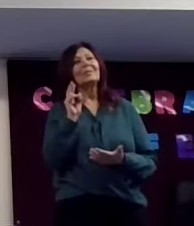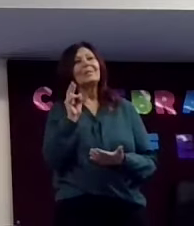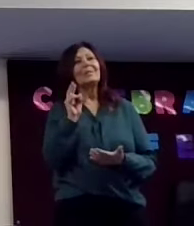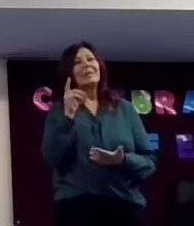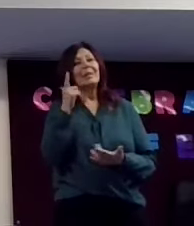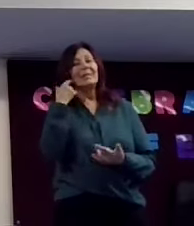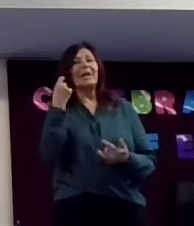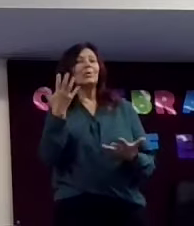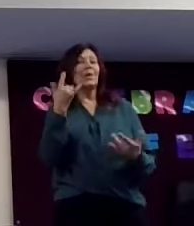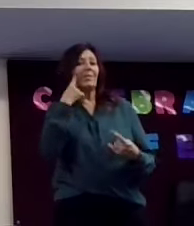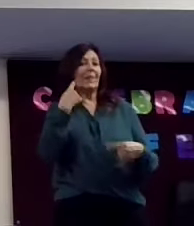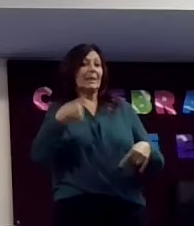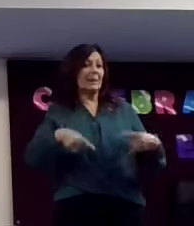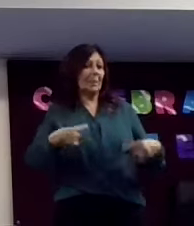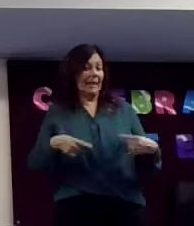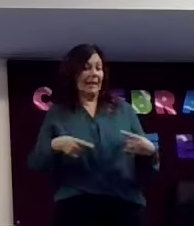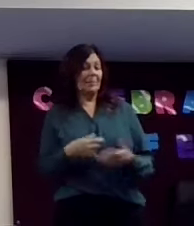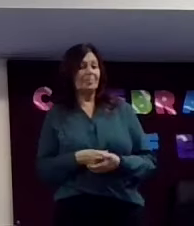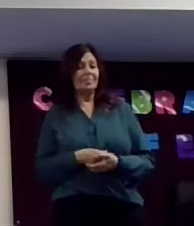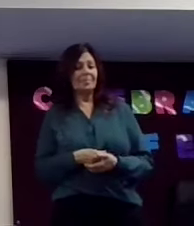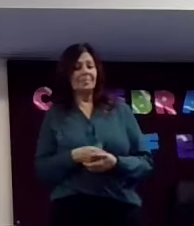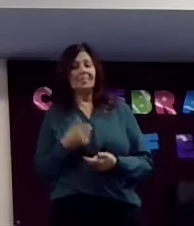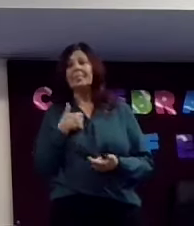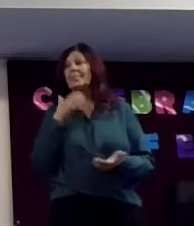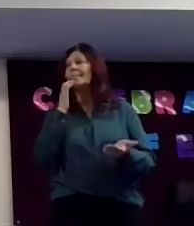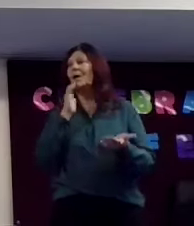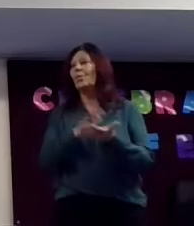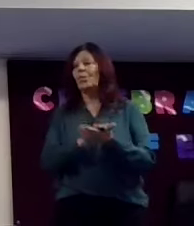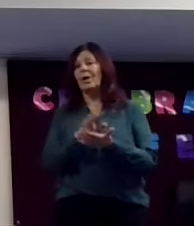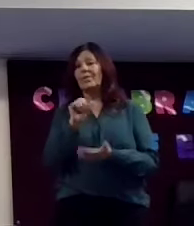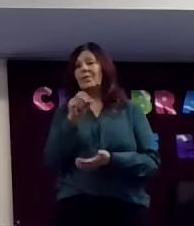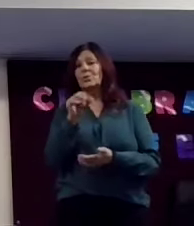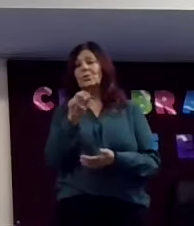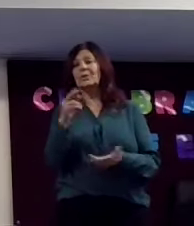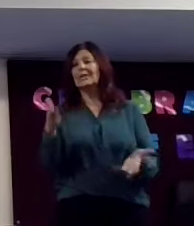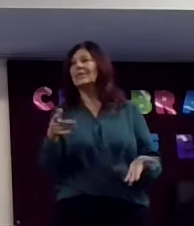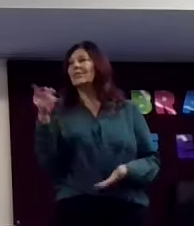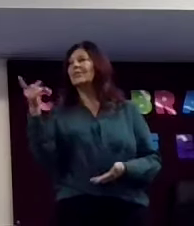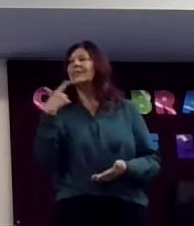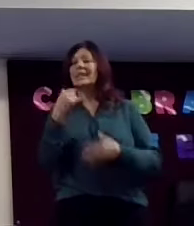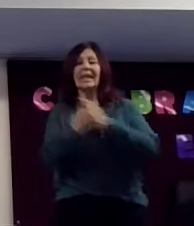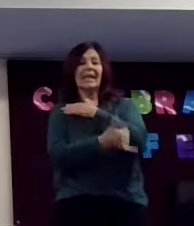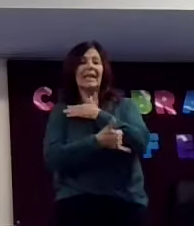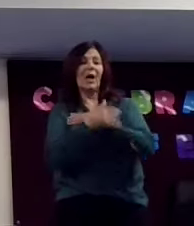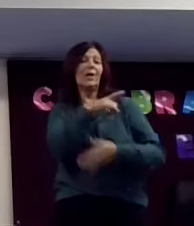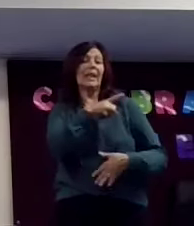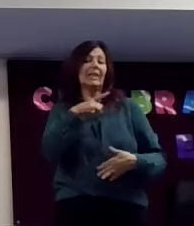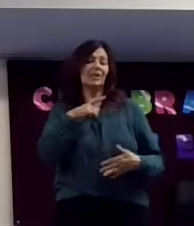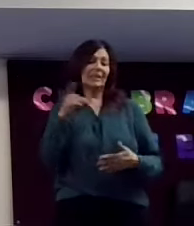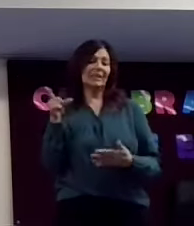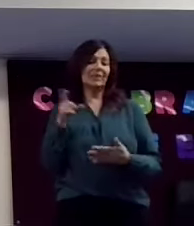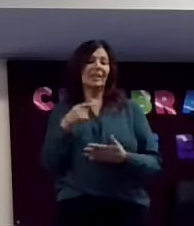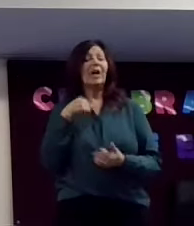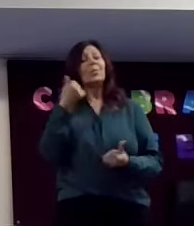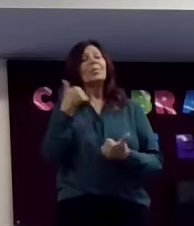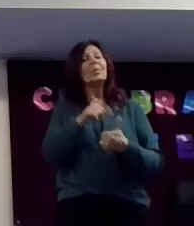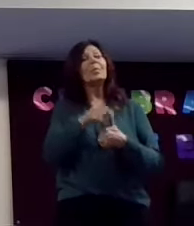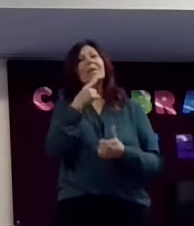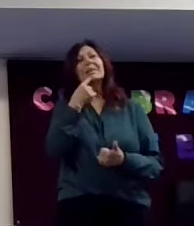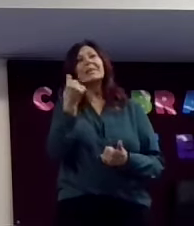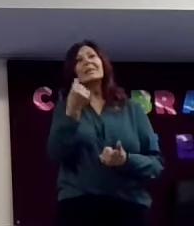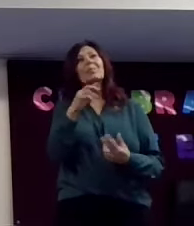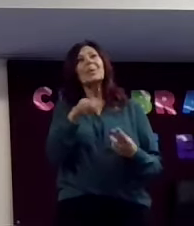of a debate. And actually my wife, Susan Parker's here, she's a county legislator. And I remember I